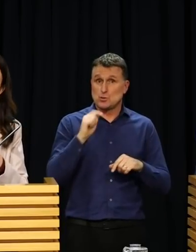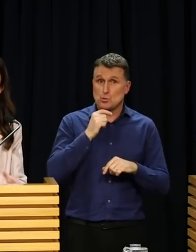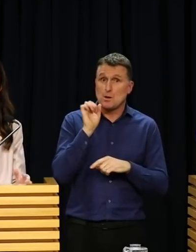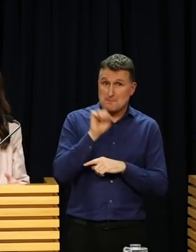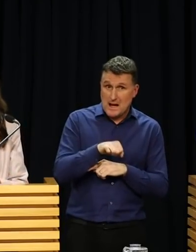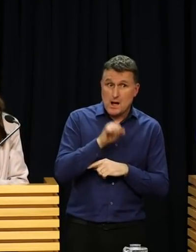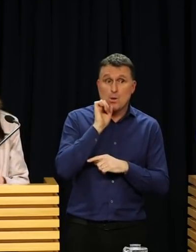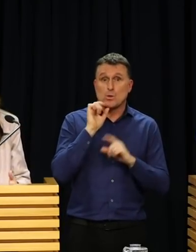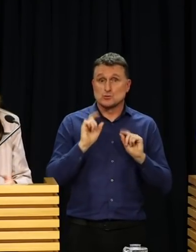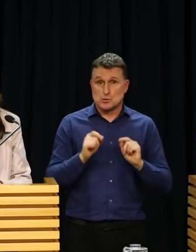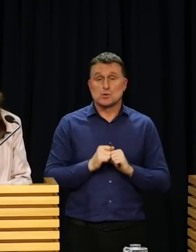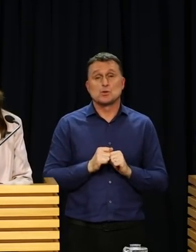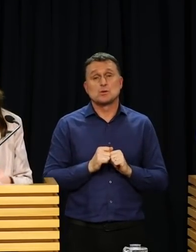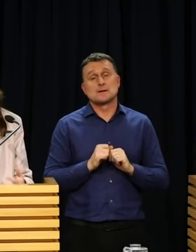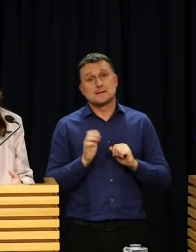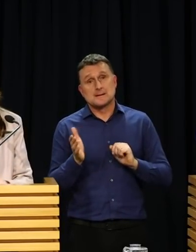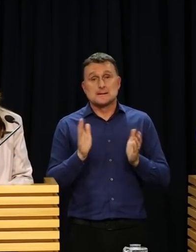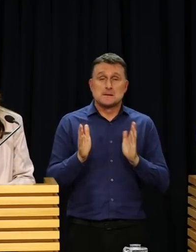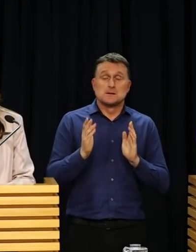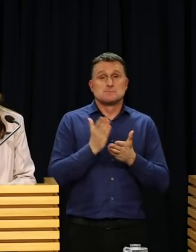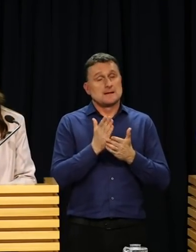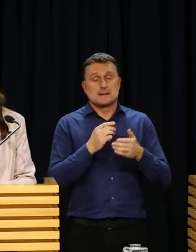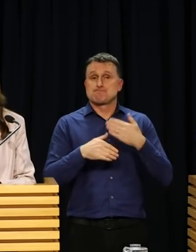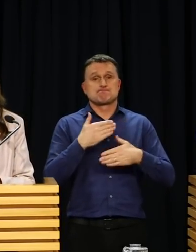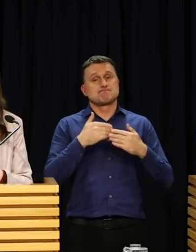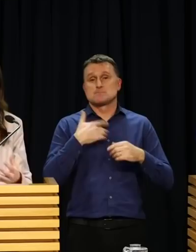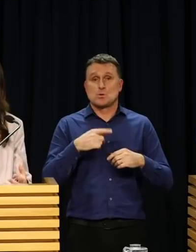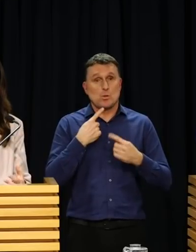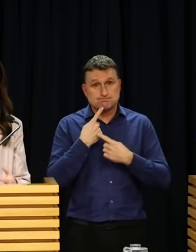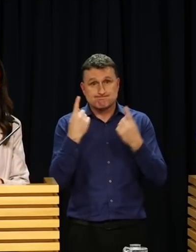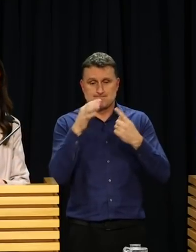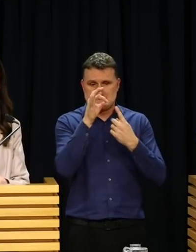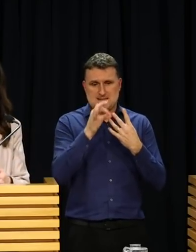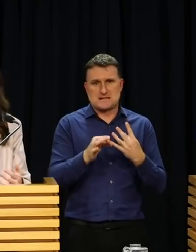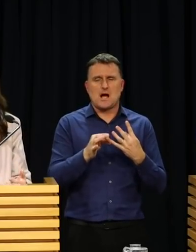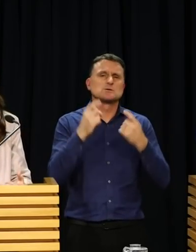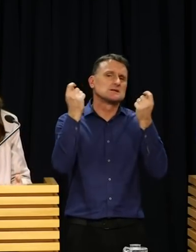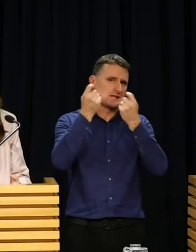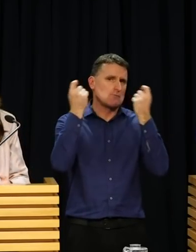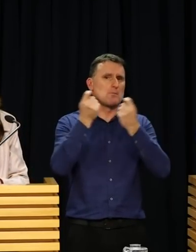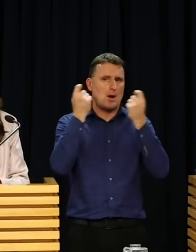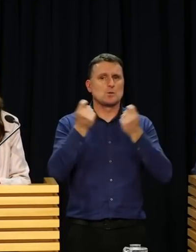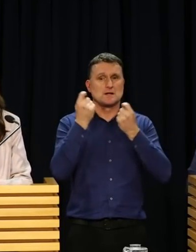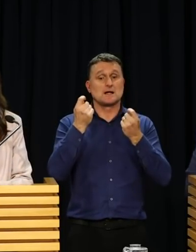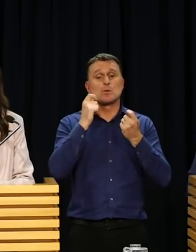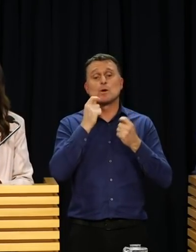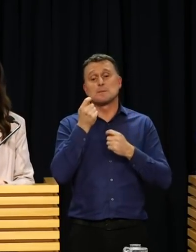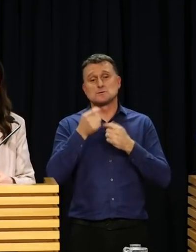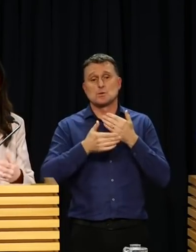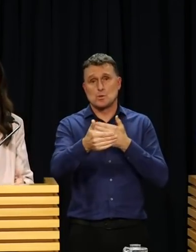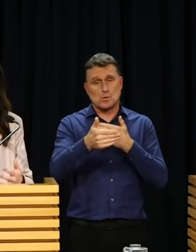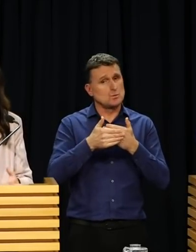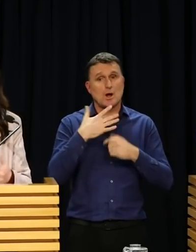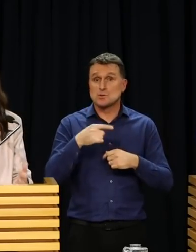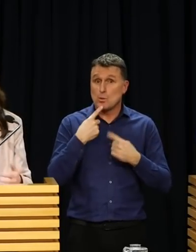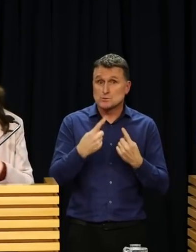Which would be traditional. Thank you. I won't at this stage get into some of the details of the ceremony, which is some way down the track.